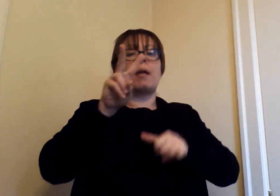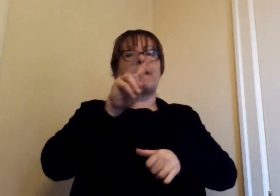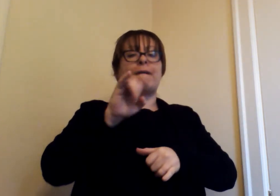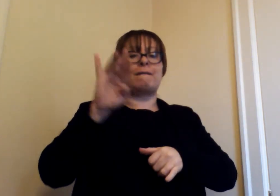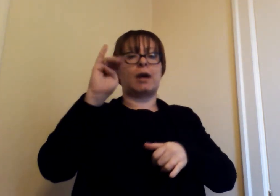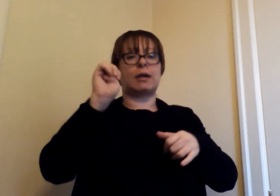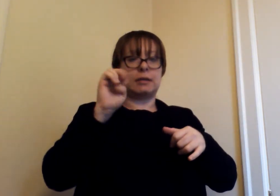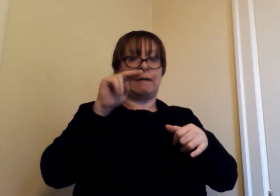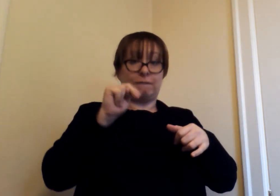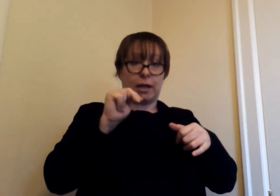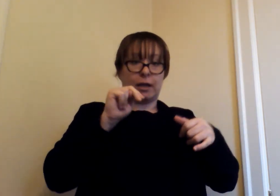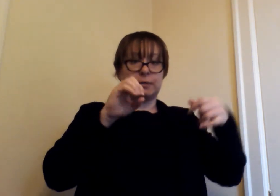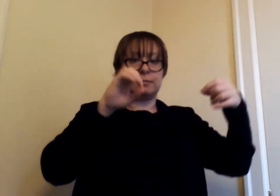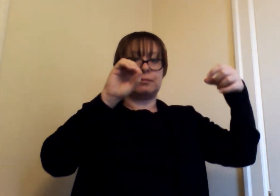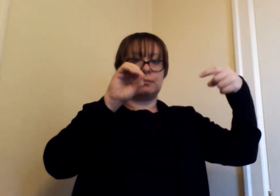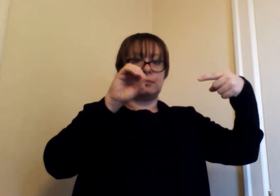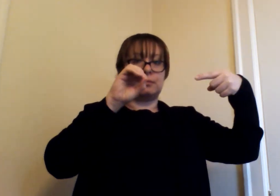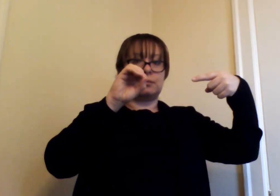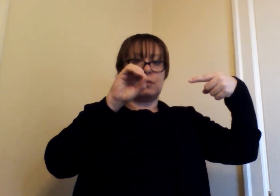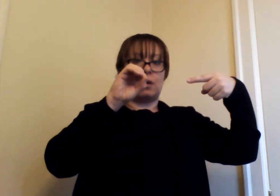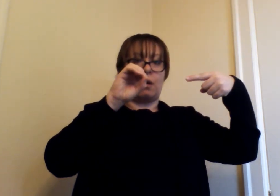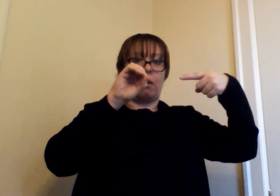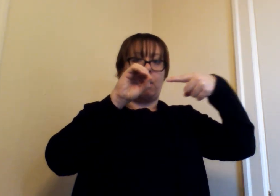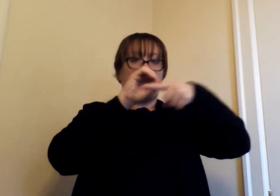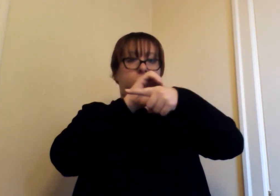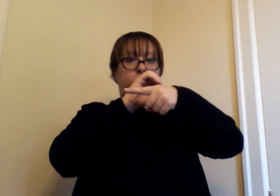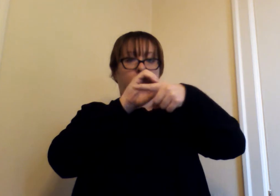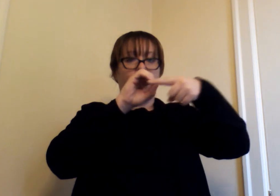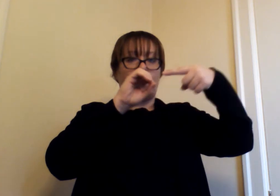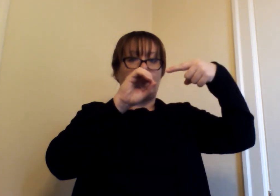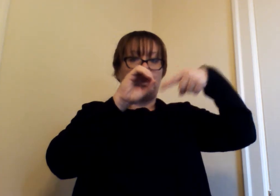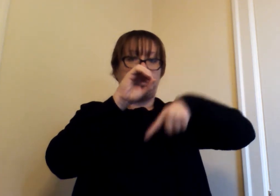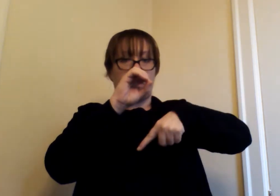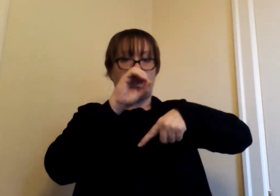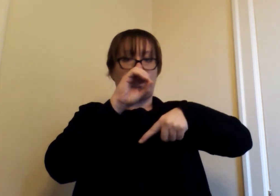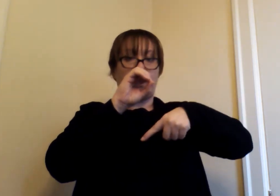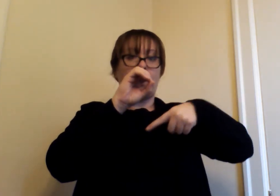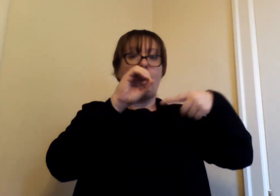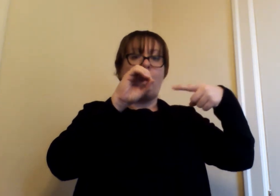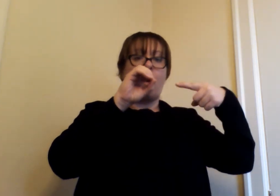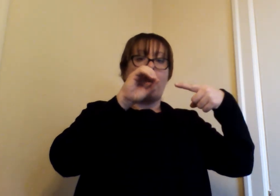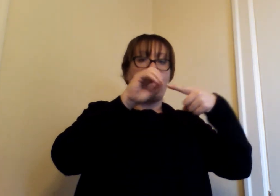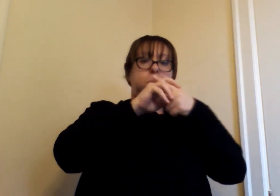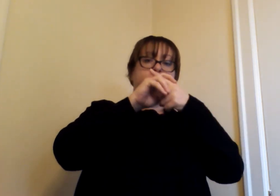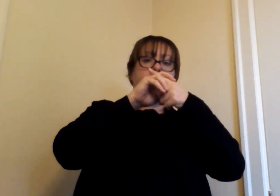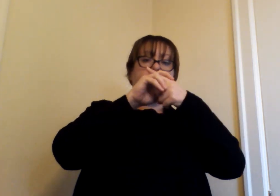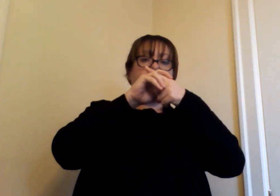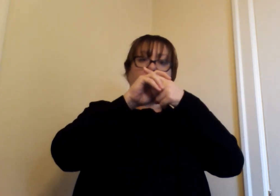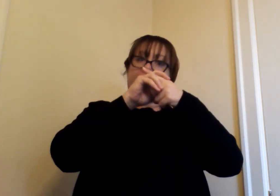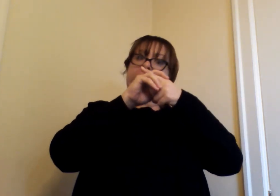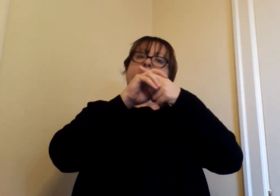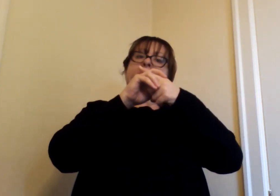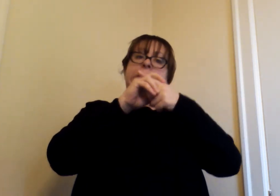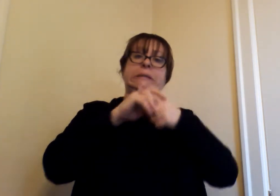the patient, that usually means only one thing: further anxiety and discomfort. But it can have